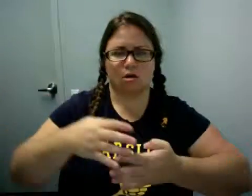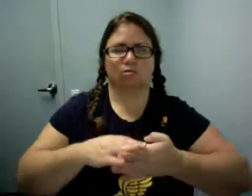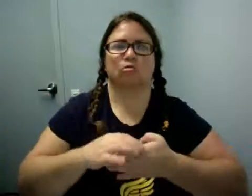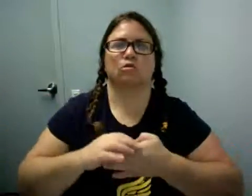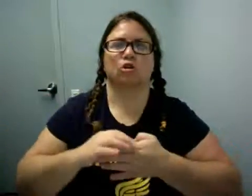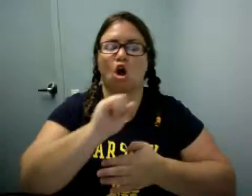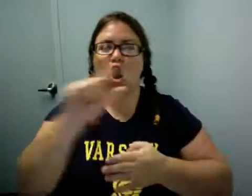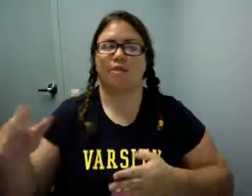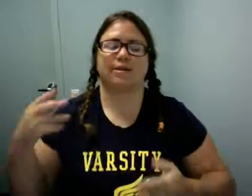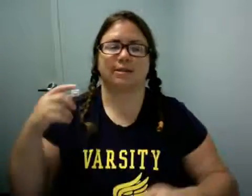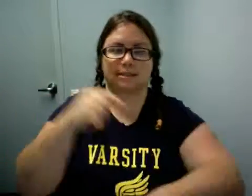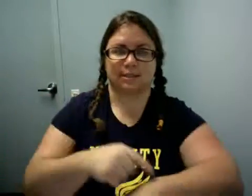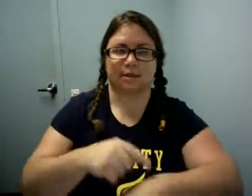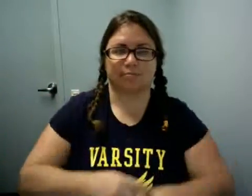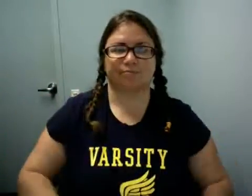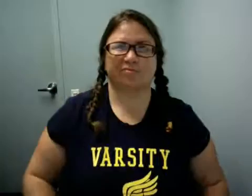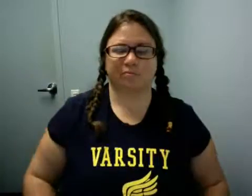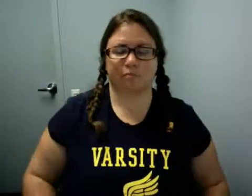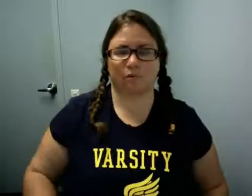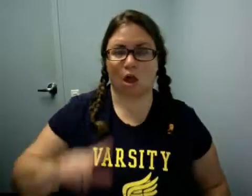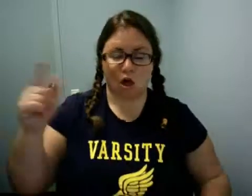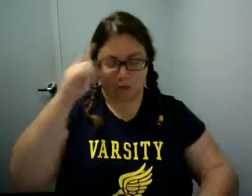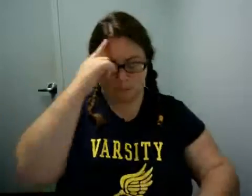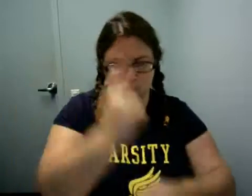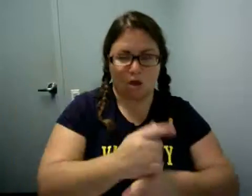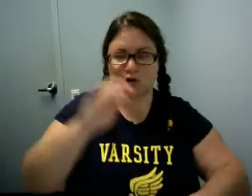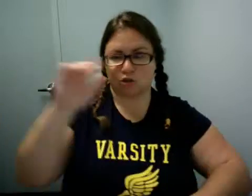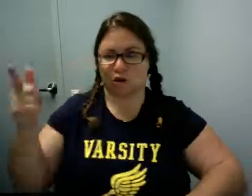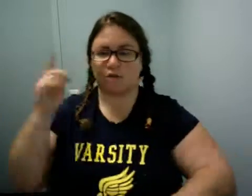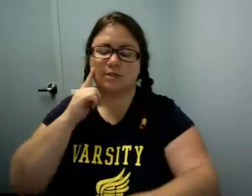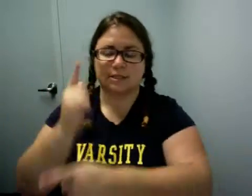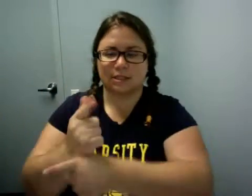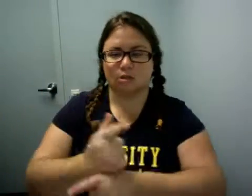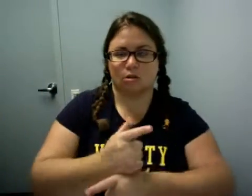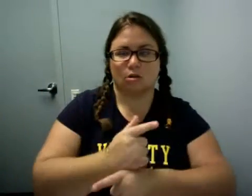no other siblings were going. It was just me and the boys.